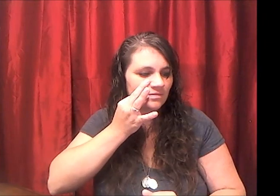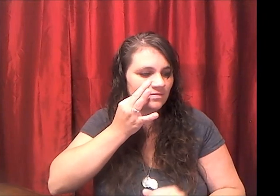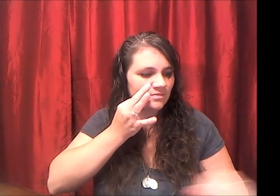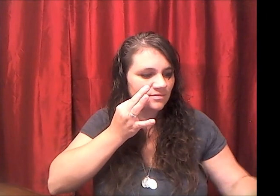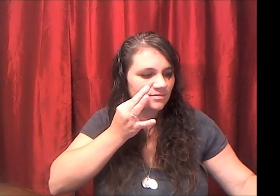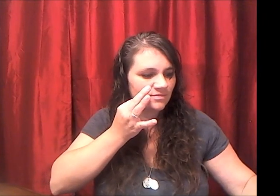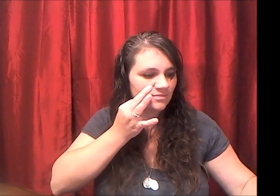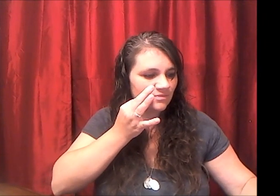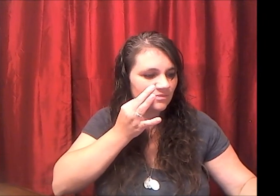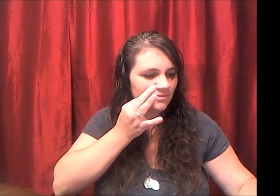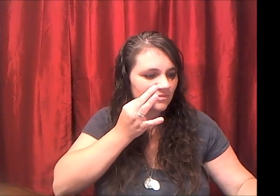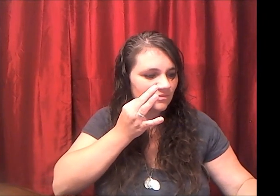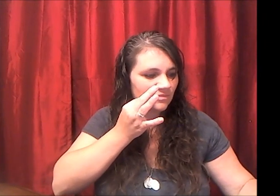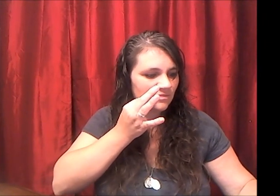BridgeAuto.com.